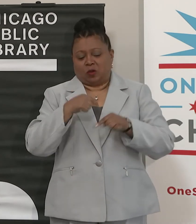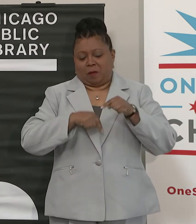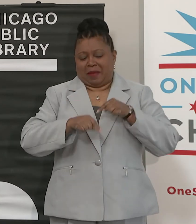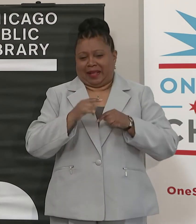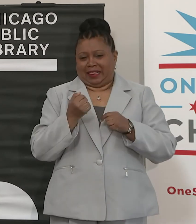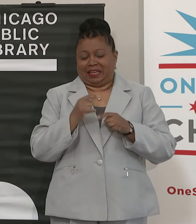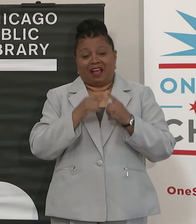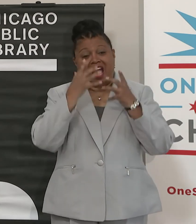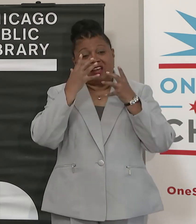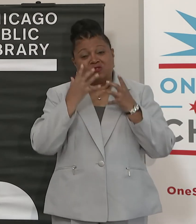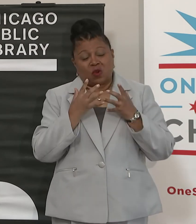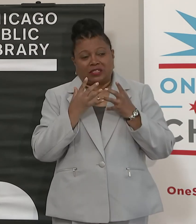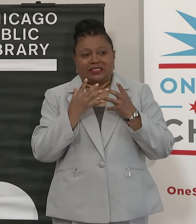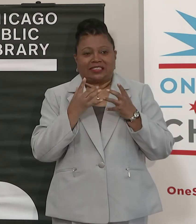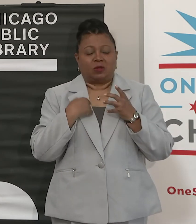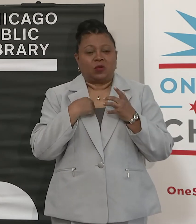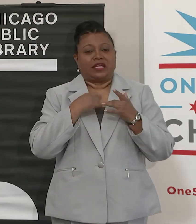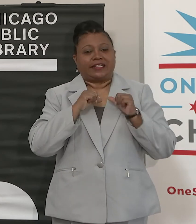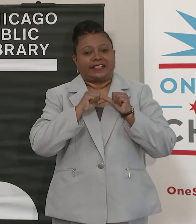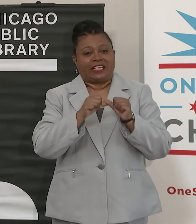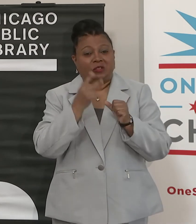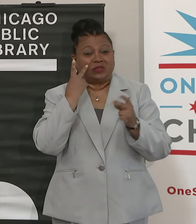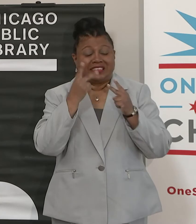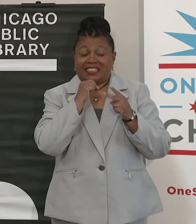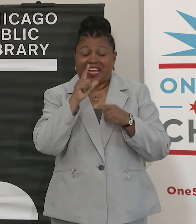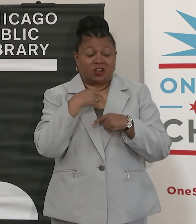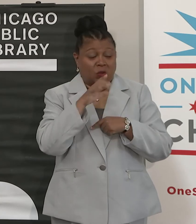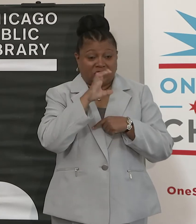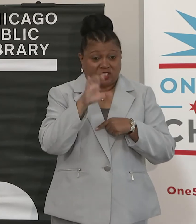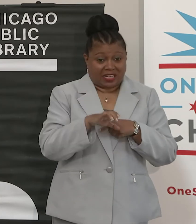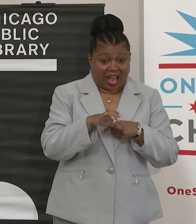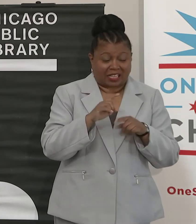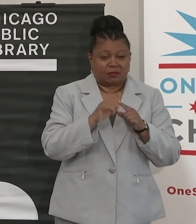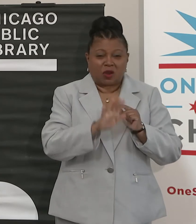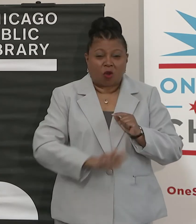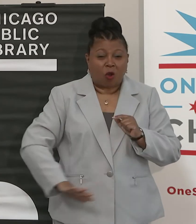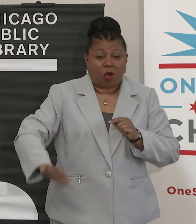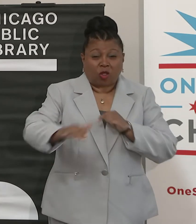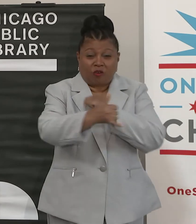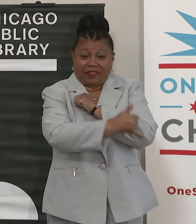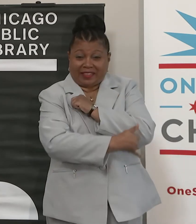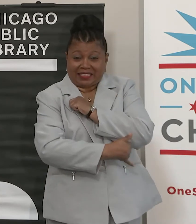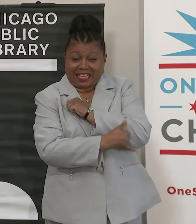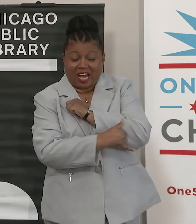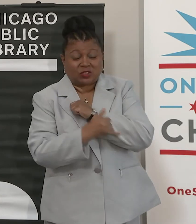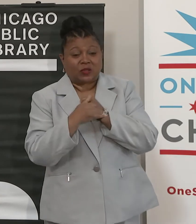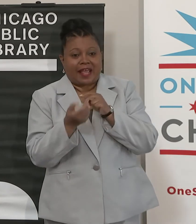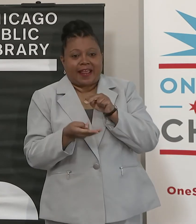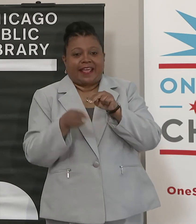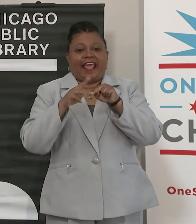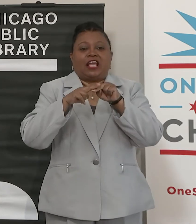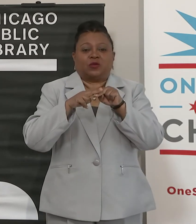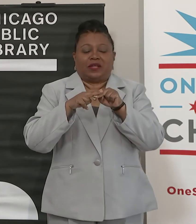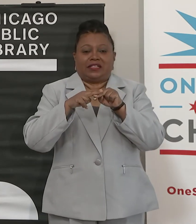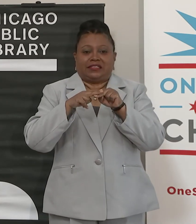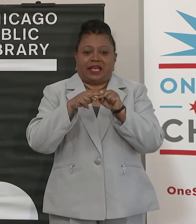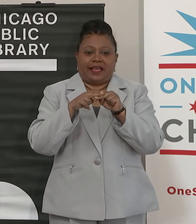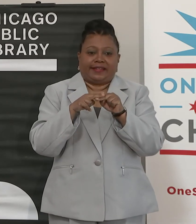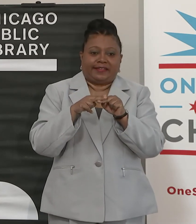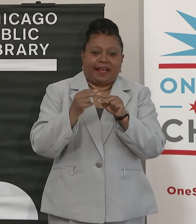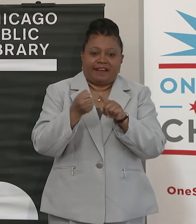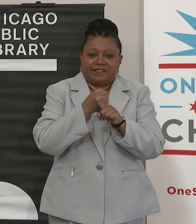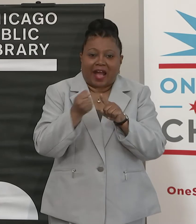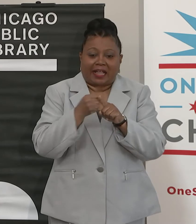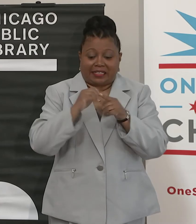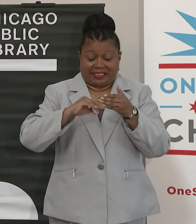that, unfortunately, we are continuing to see, not only in Chicago, but across the country, an increase in violence